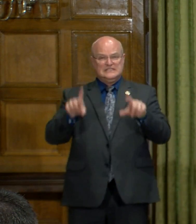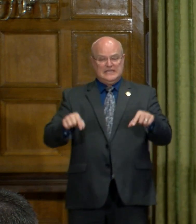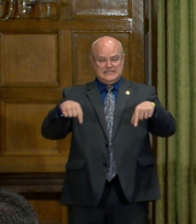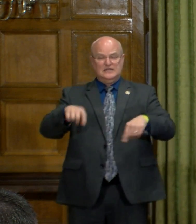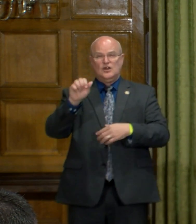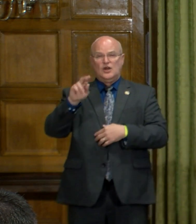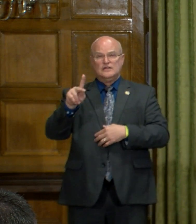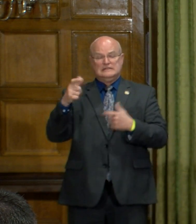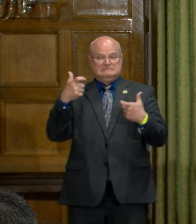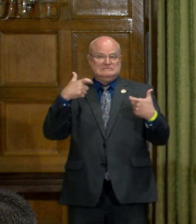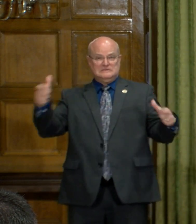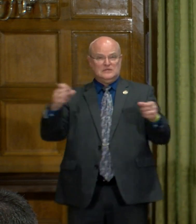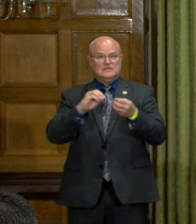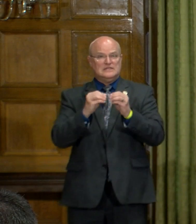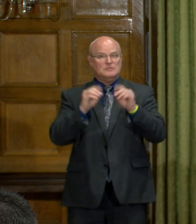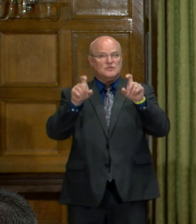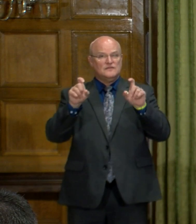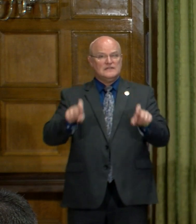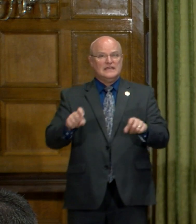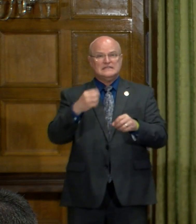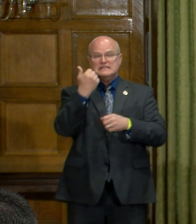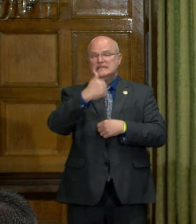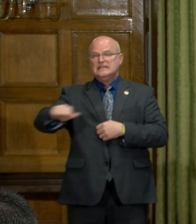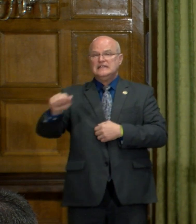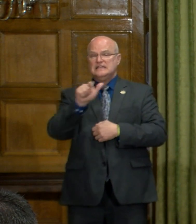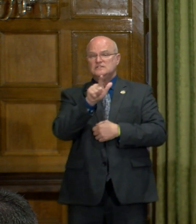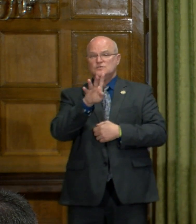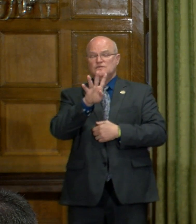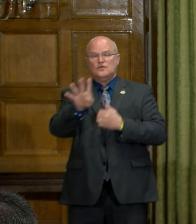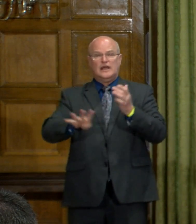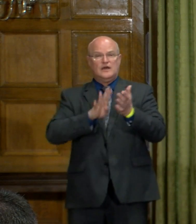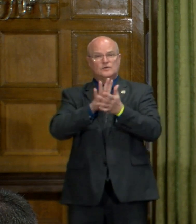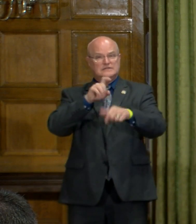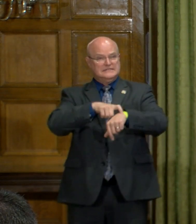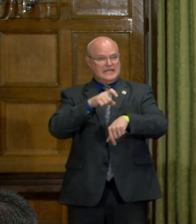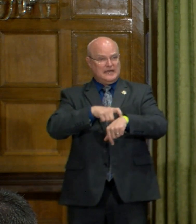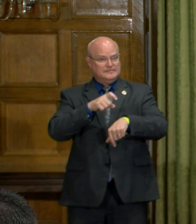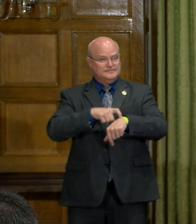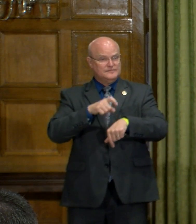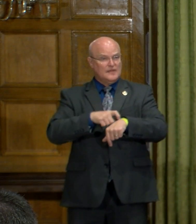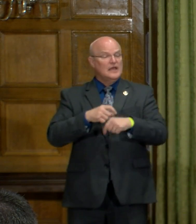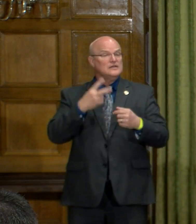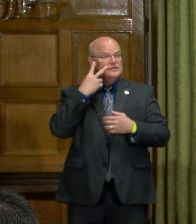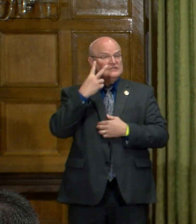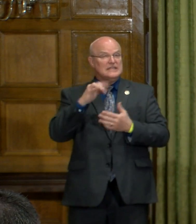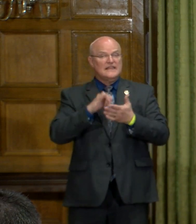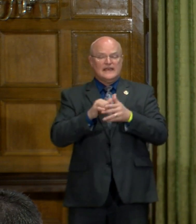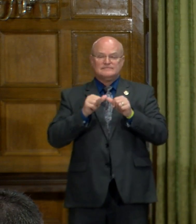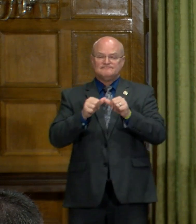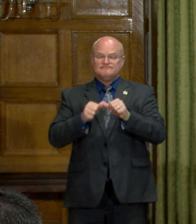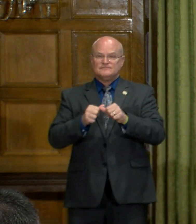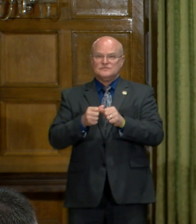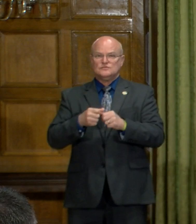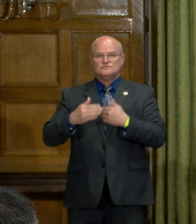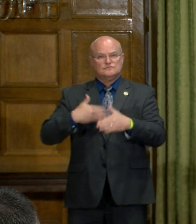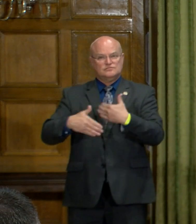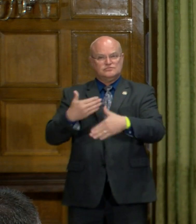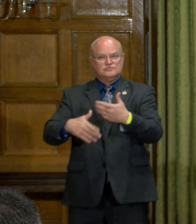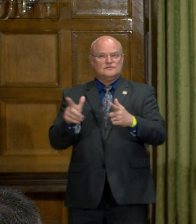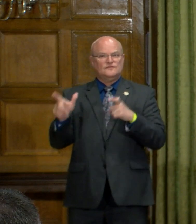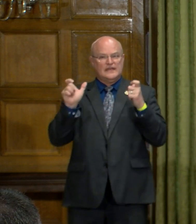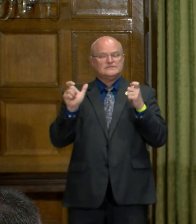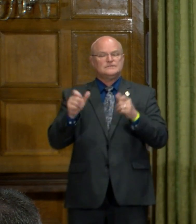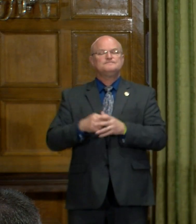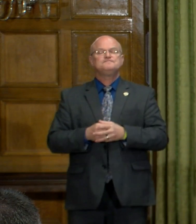is the largest number of tests in any 24-hour period. And so as you can see, that continues to accelerate.